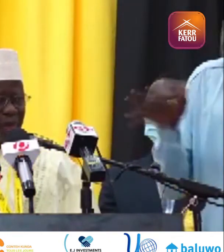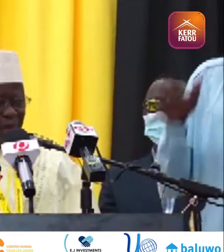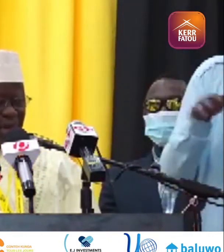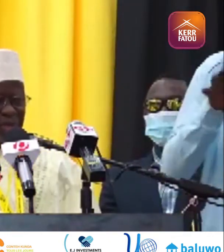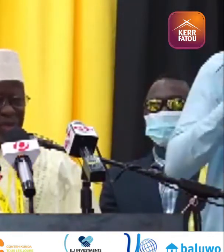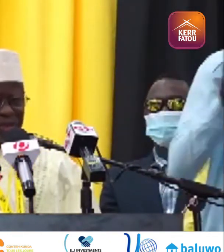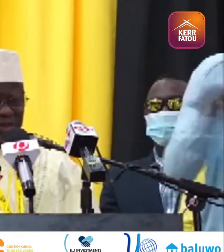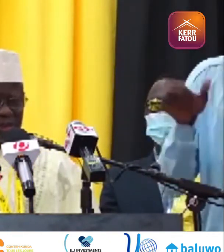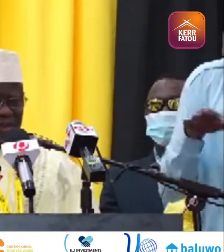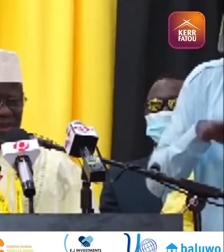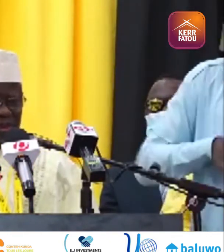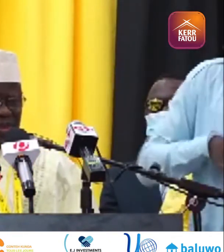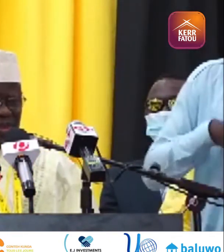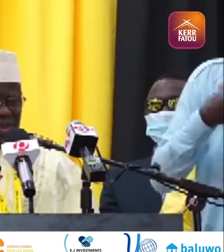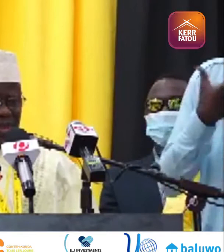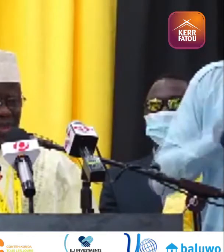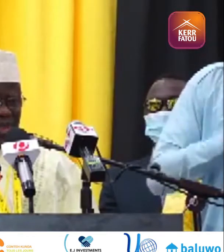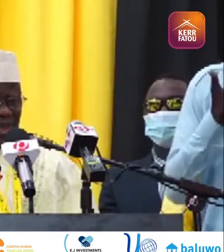in March,